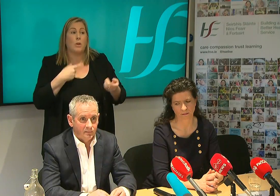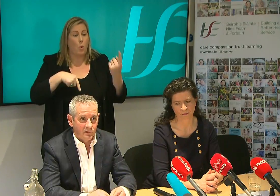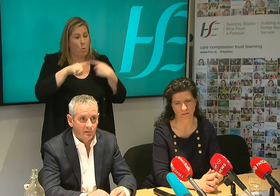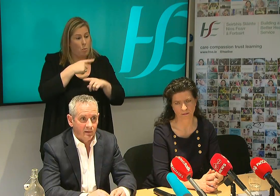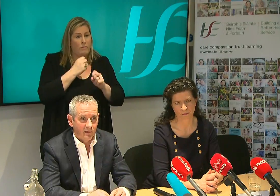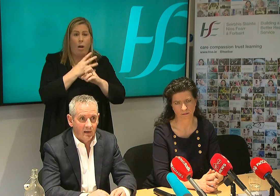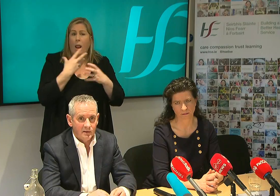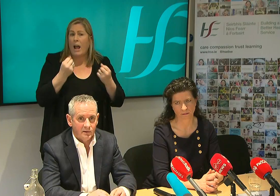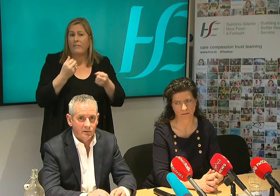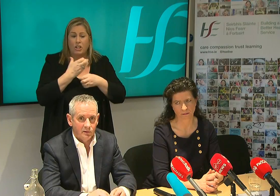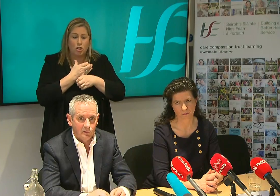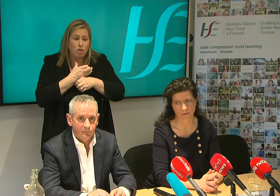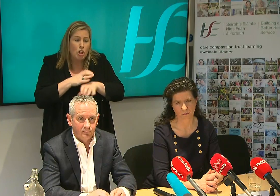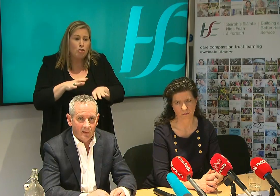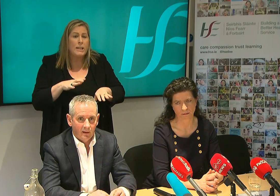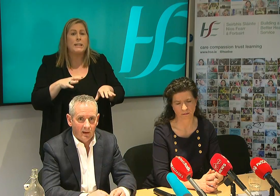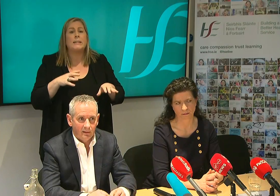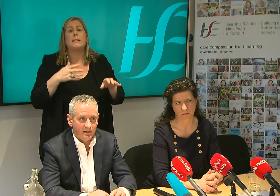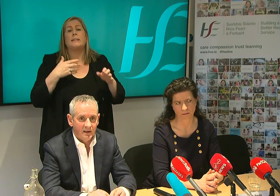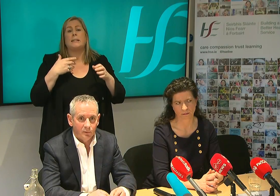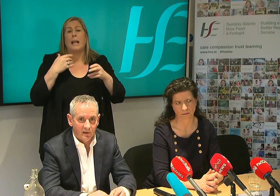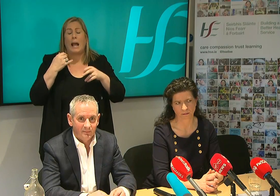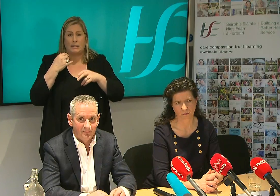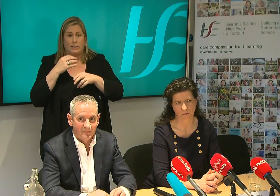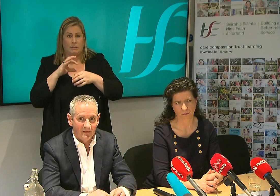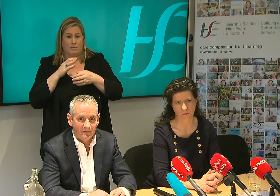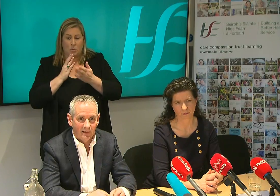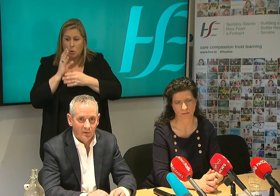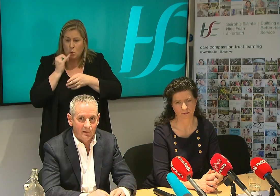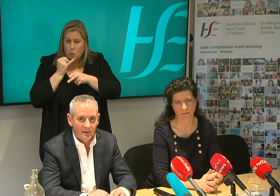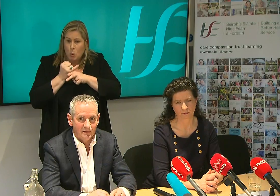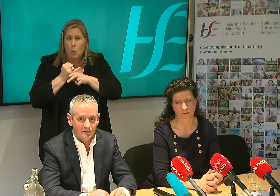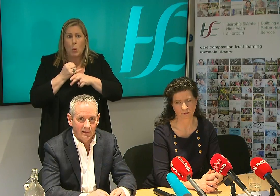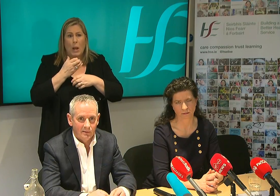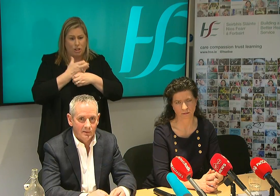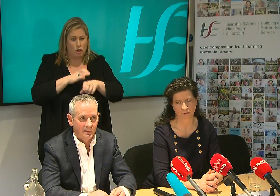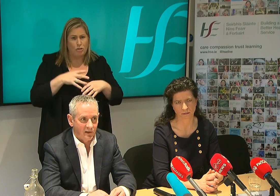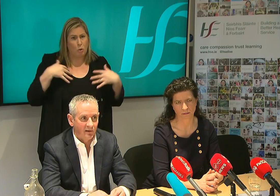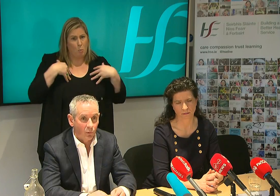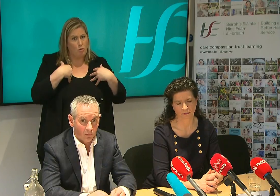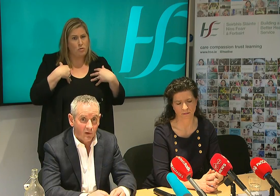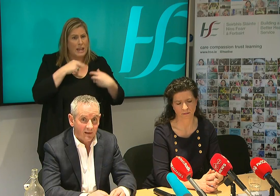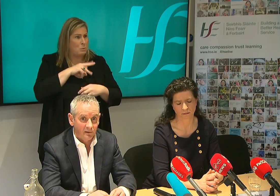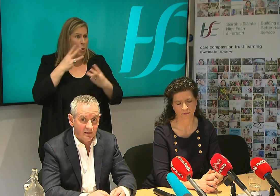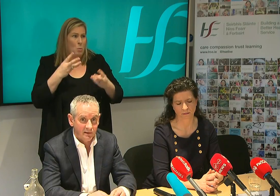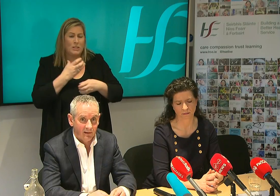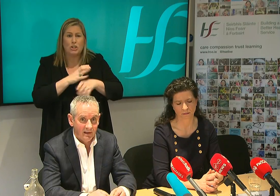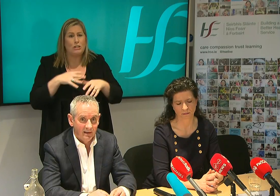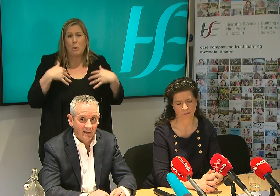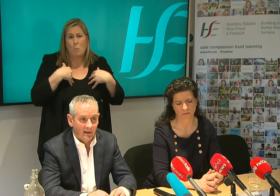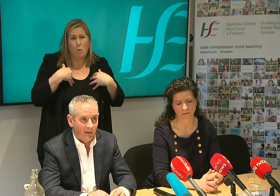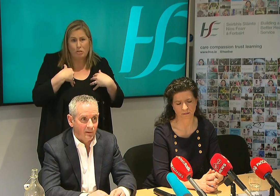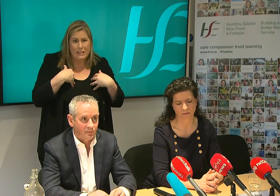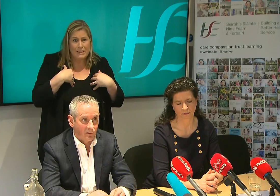had children in our relations through school, and kids worry, you know, and we don't want, you know, children worrying